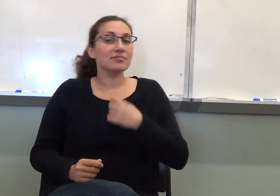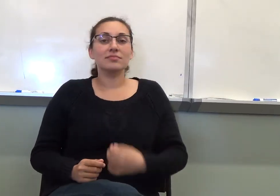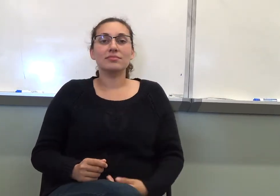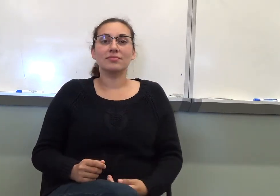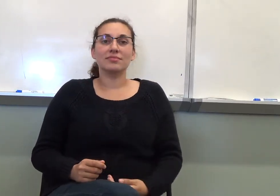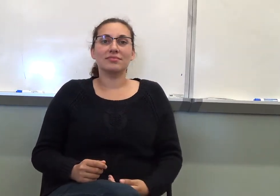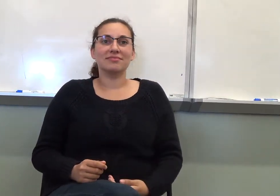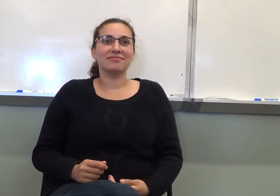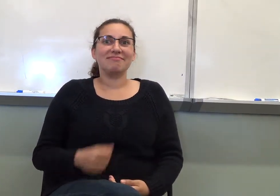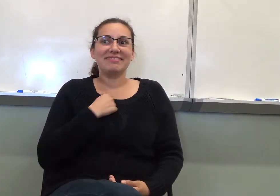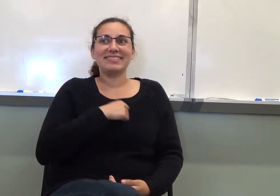Okay.